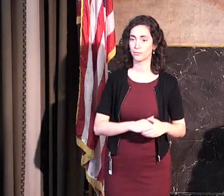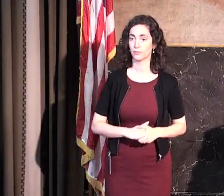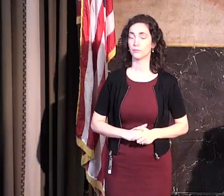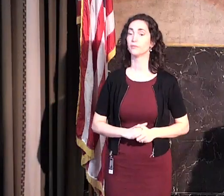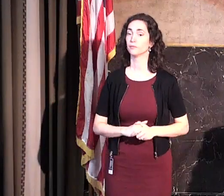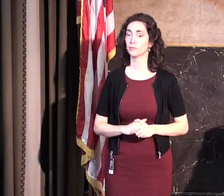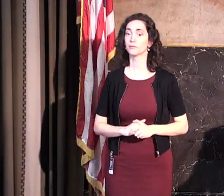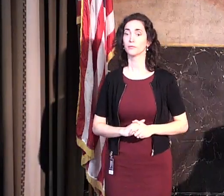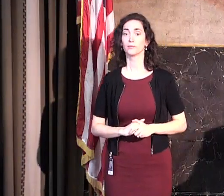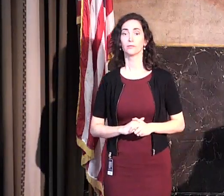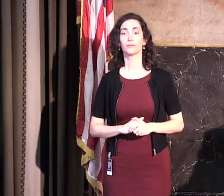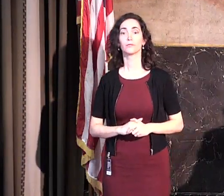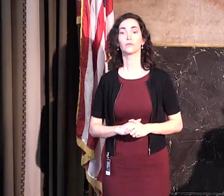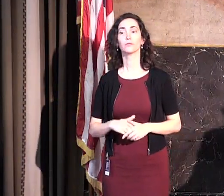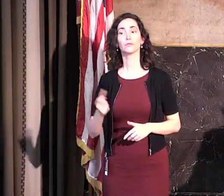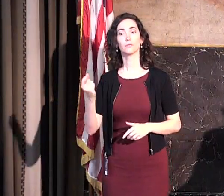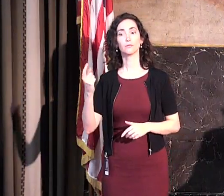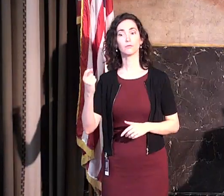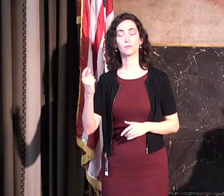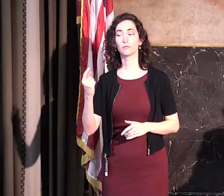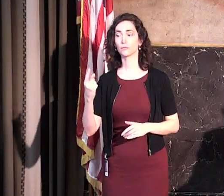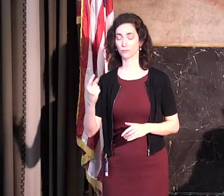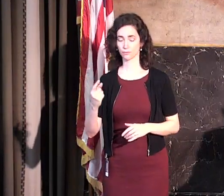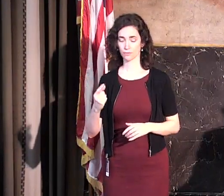And when it comes to misinformation,